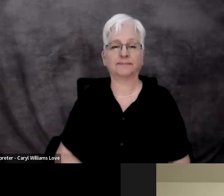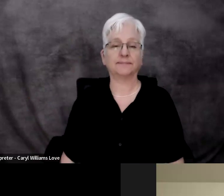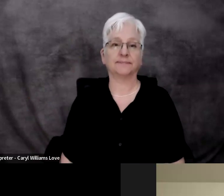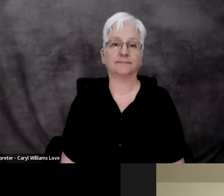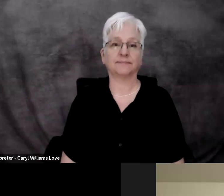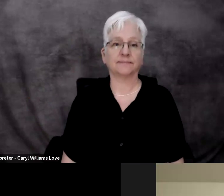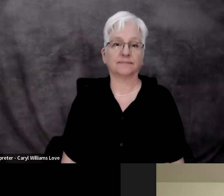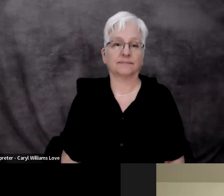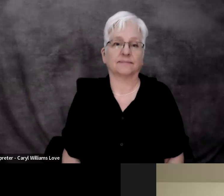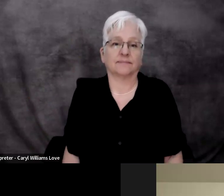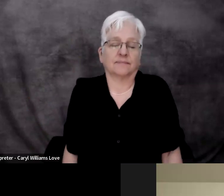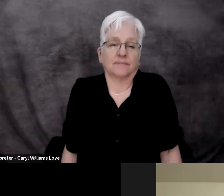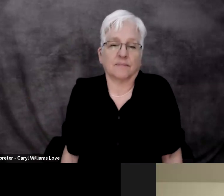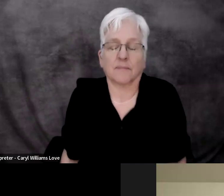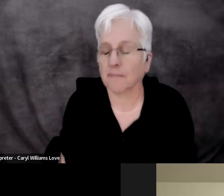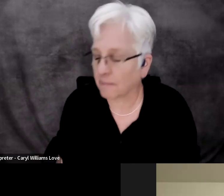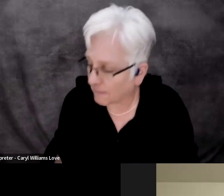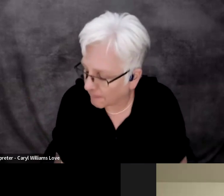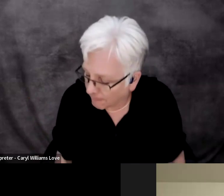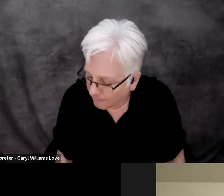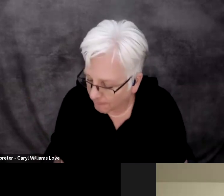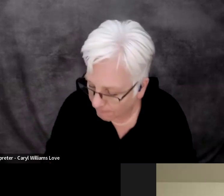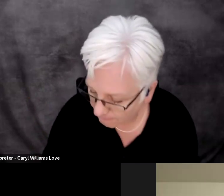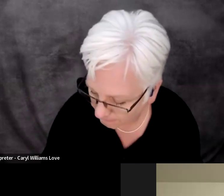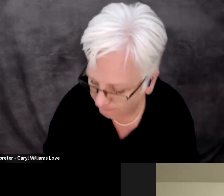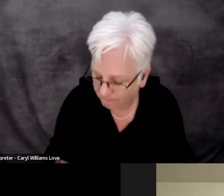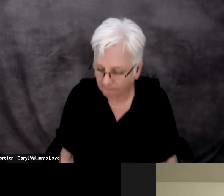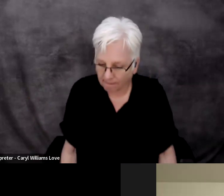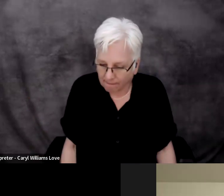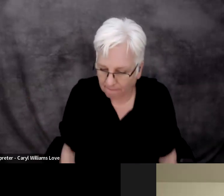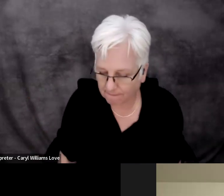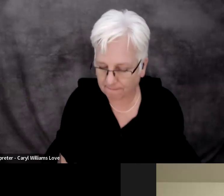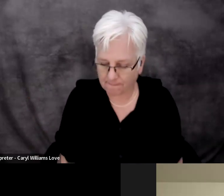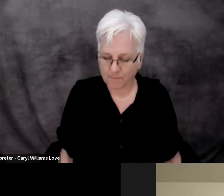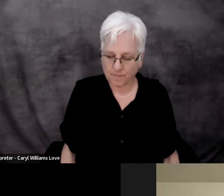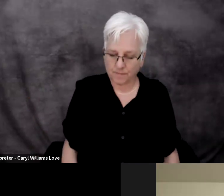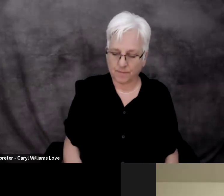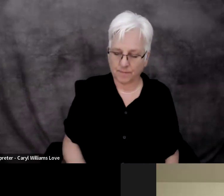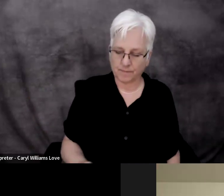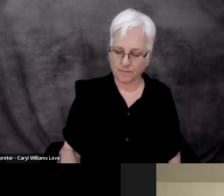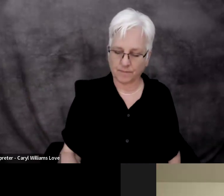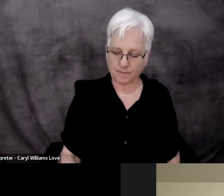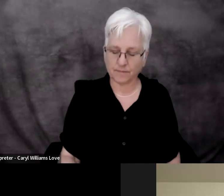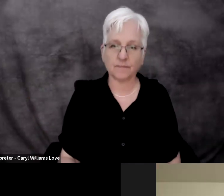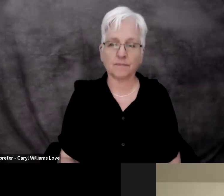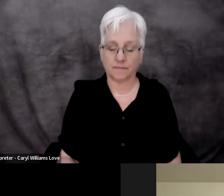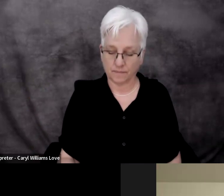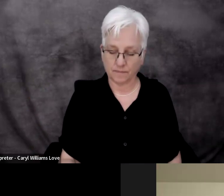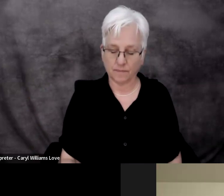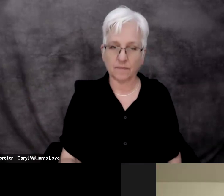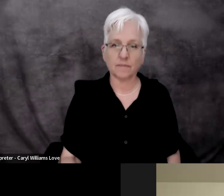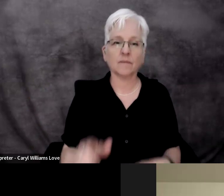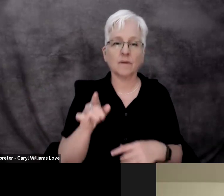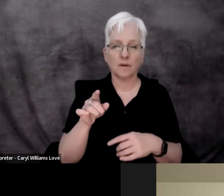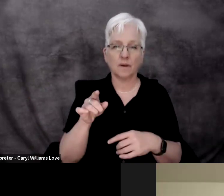So again, I'm gonna focus on the profound needs of the profound population. So, you know, we talk about aggression, that is the number one thing